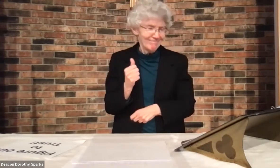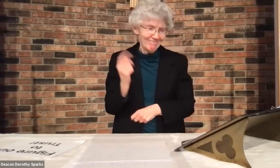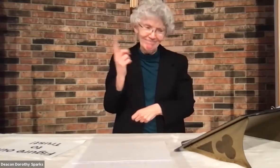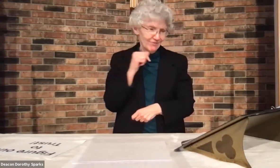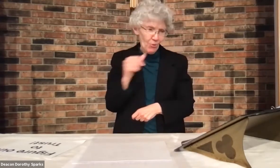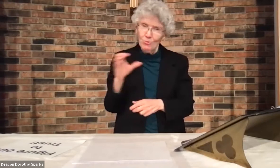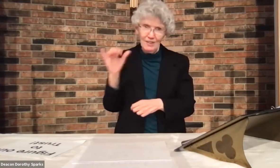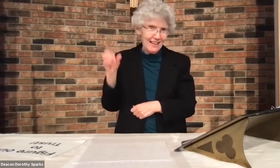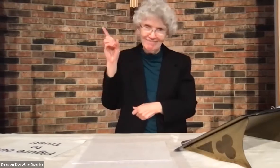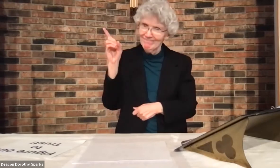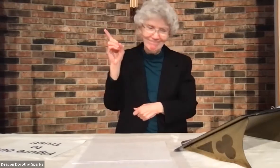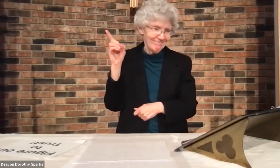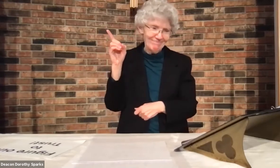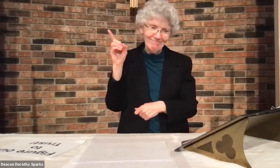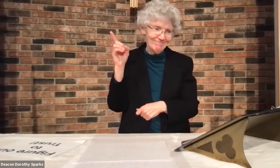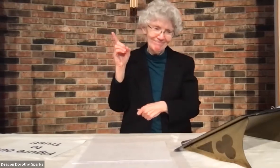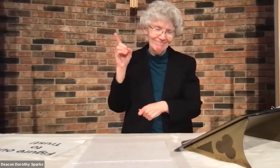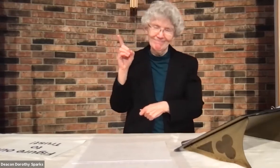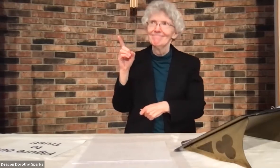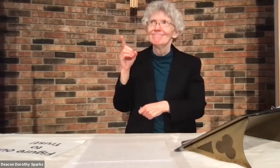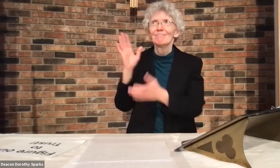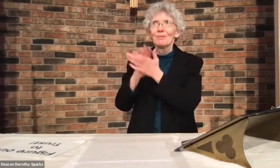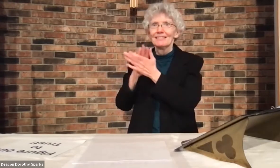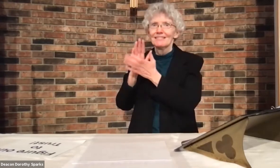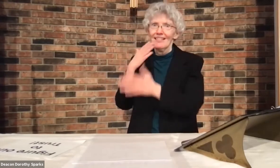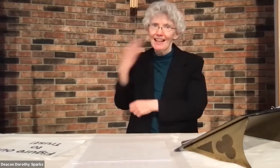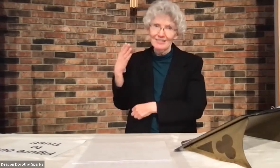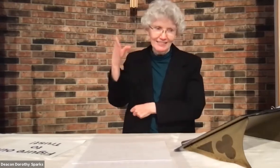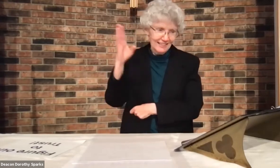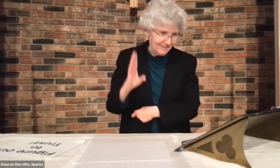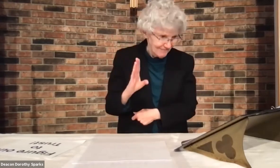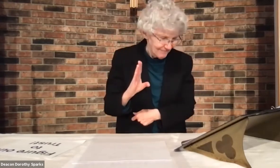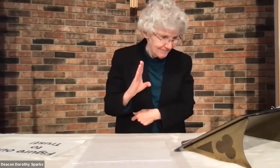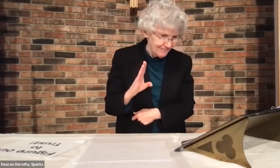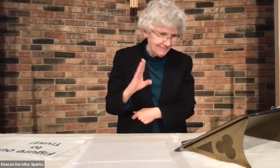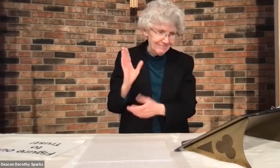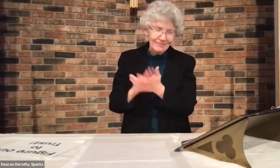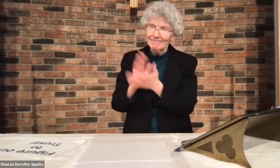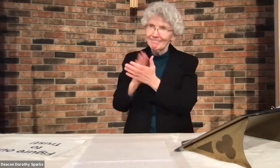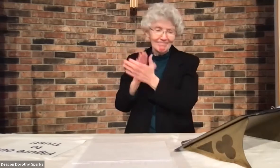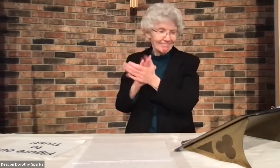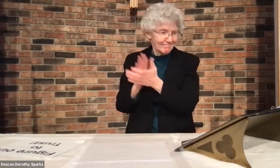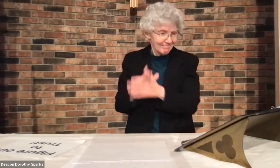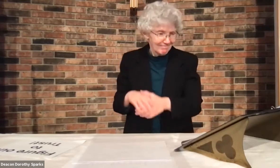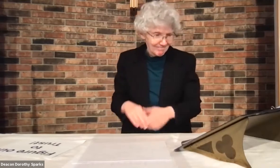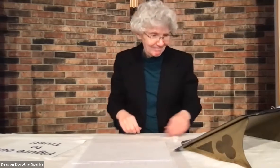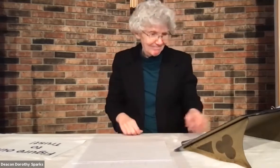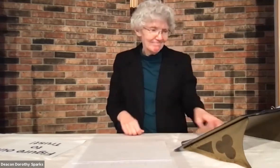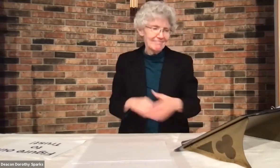And thanks be to God that He does not leave us on our own to figure all of this out